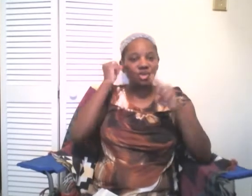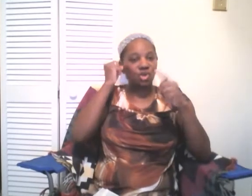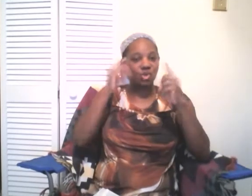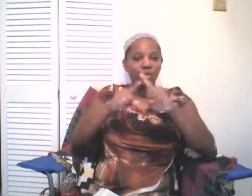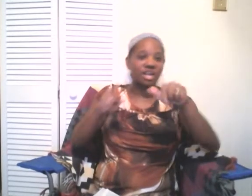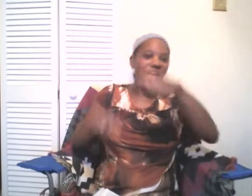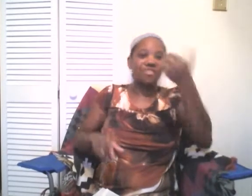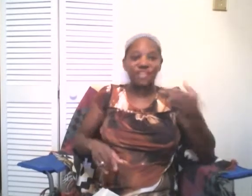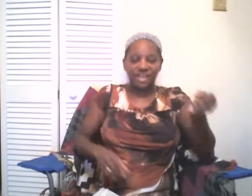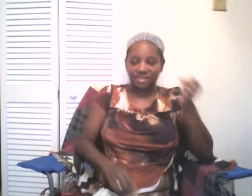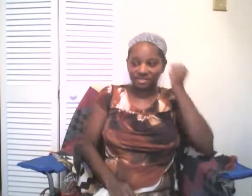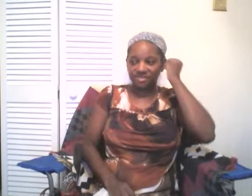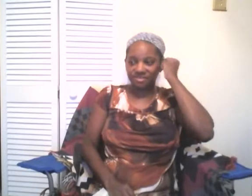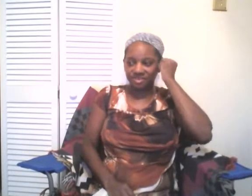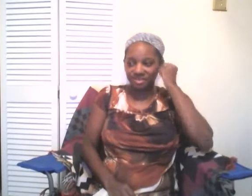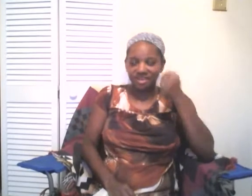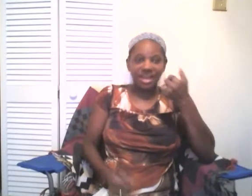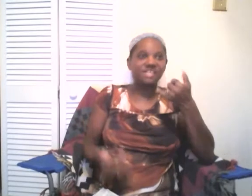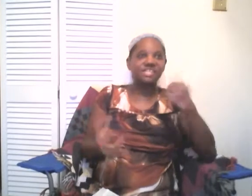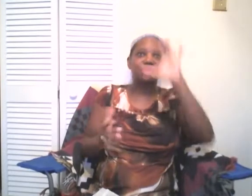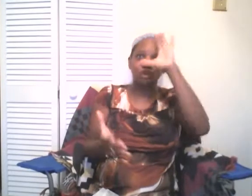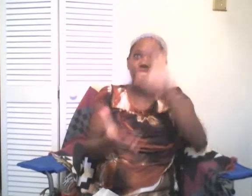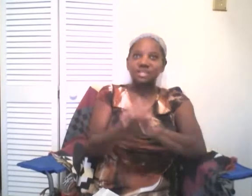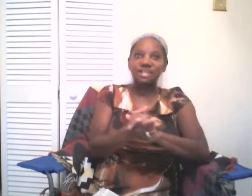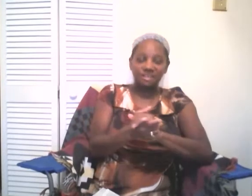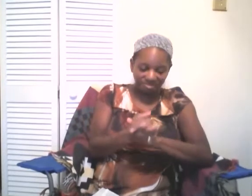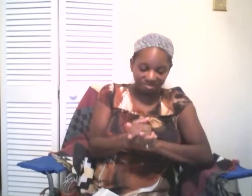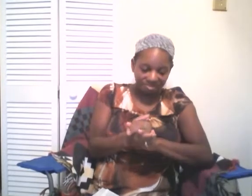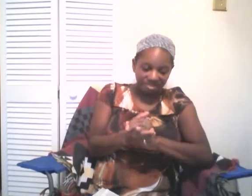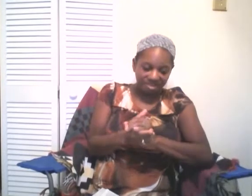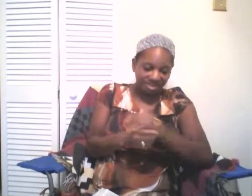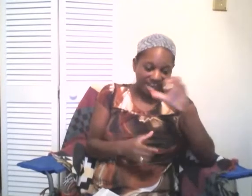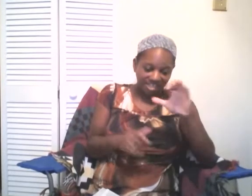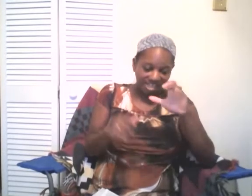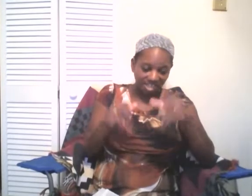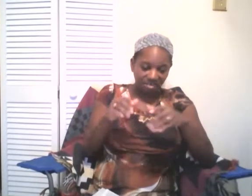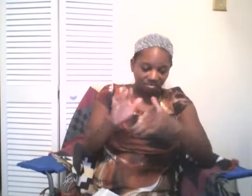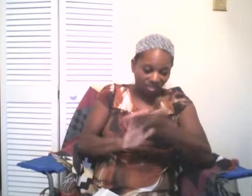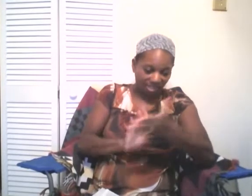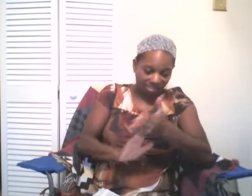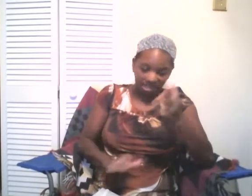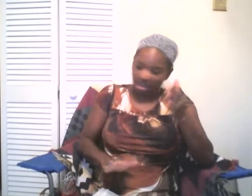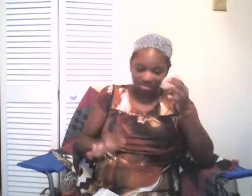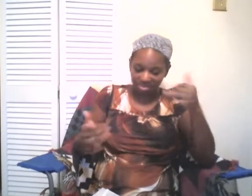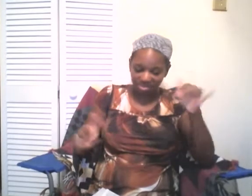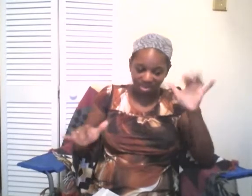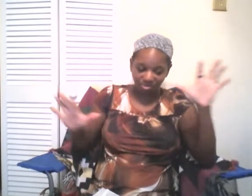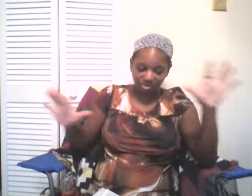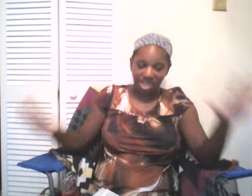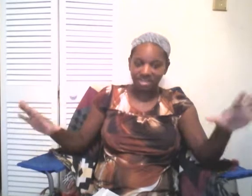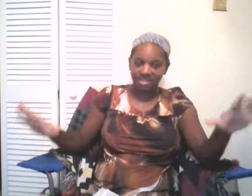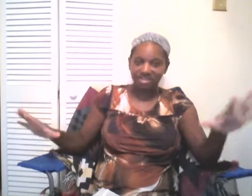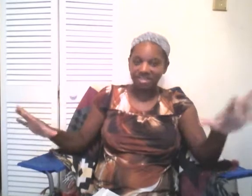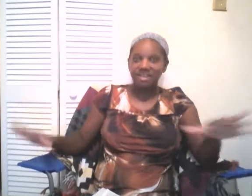you're doing other things. And I still couldn't believe the AC running. I still was like, and